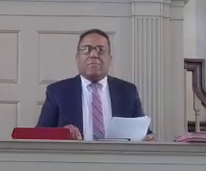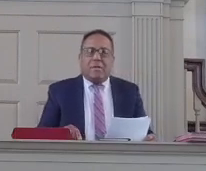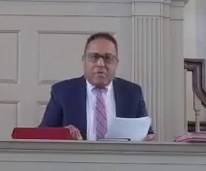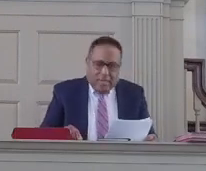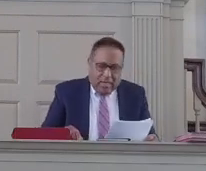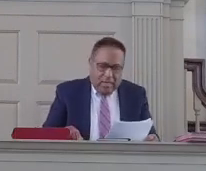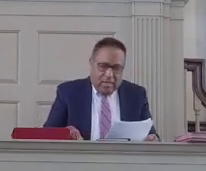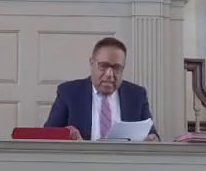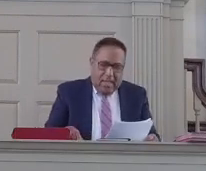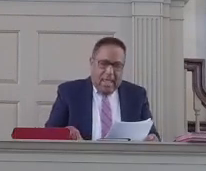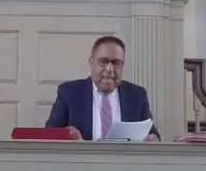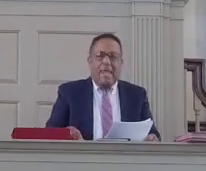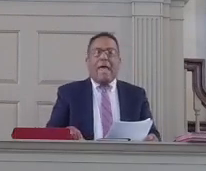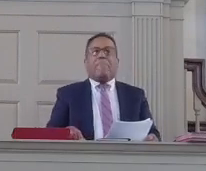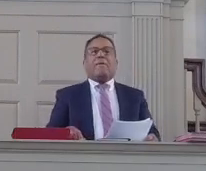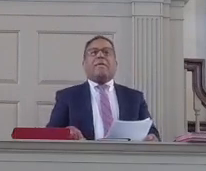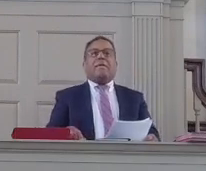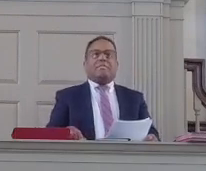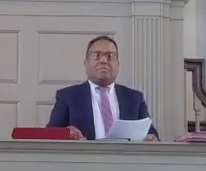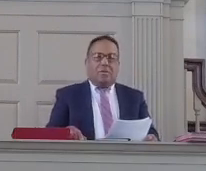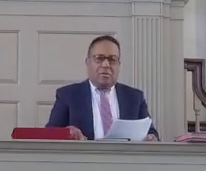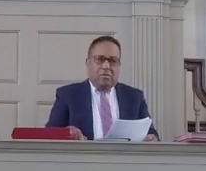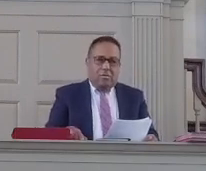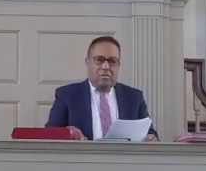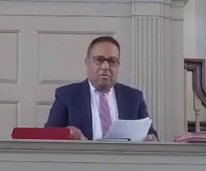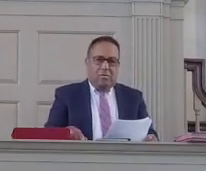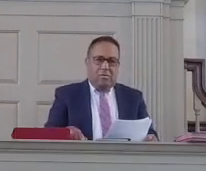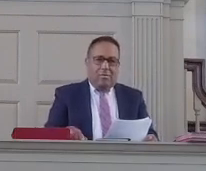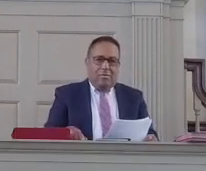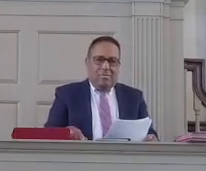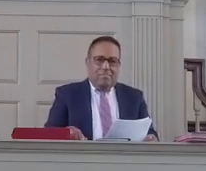Church in America, and happy Easter.